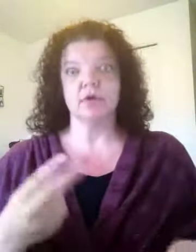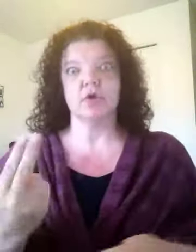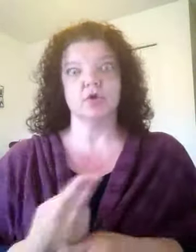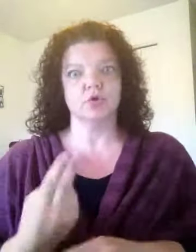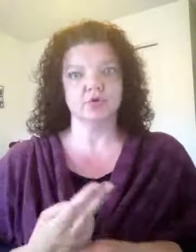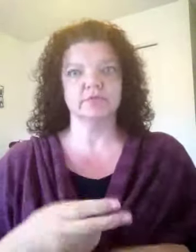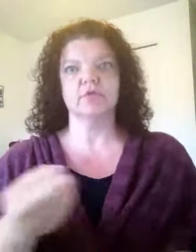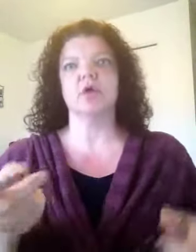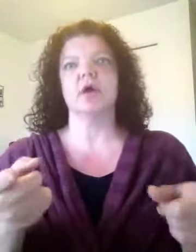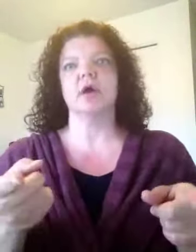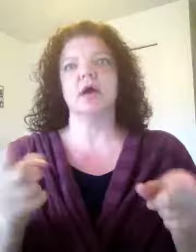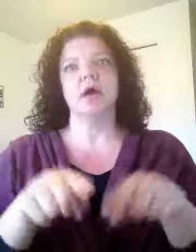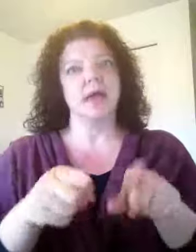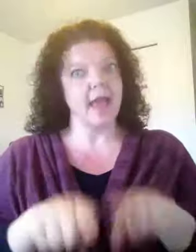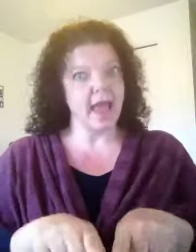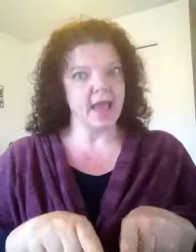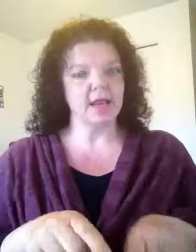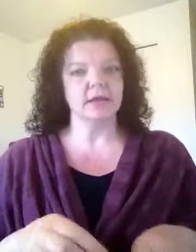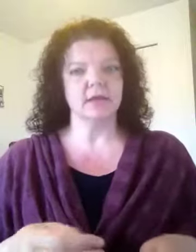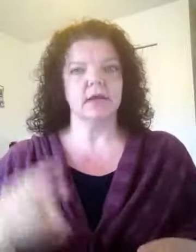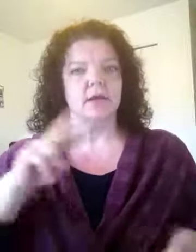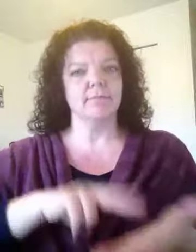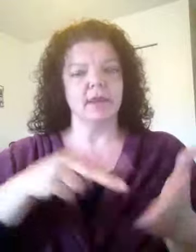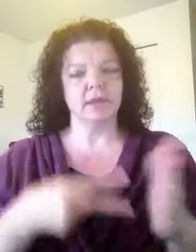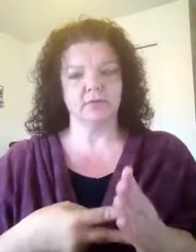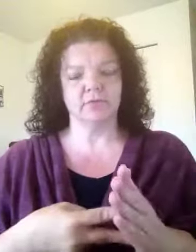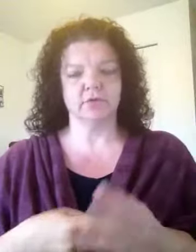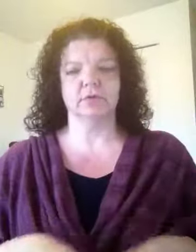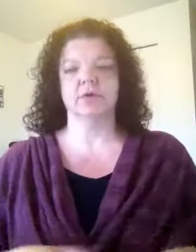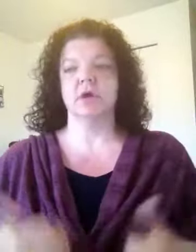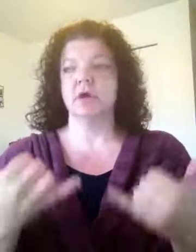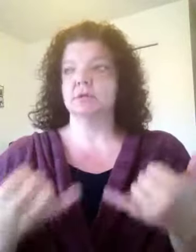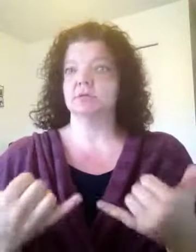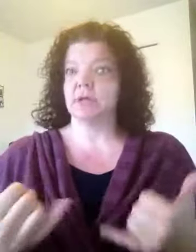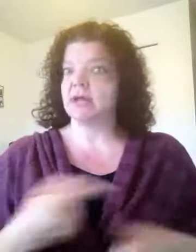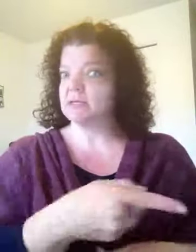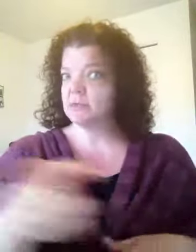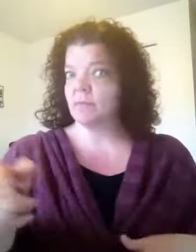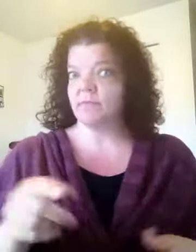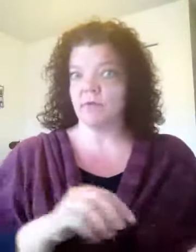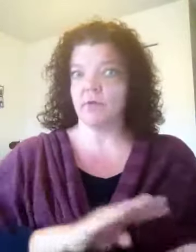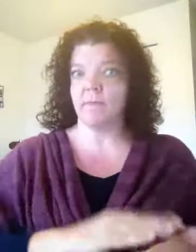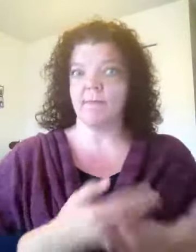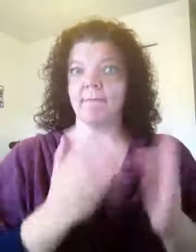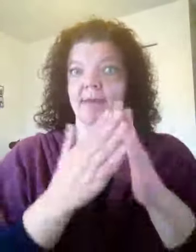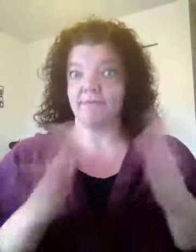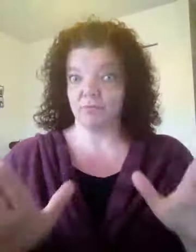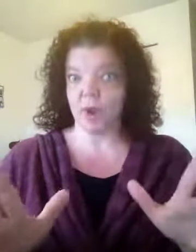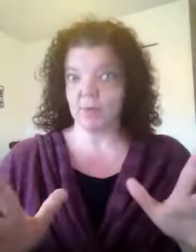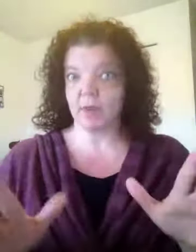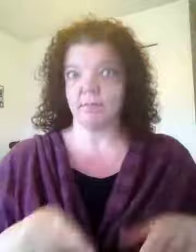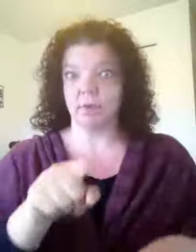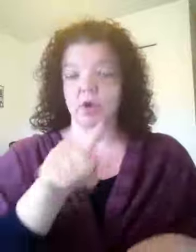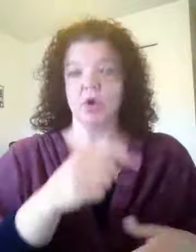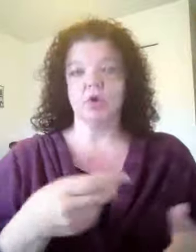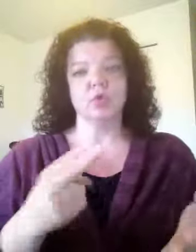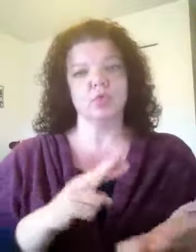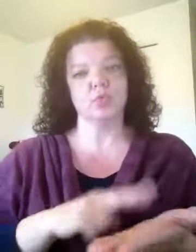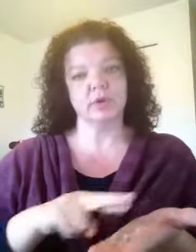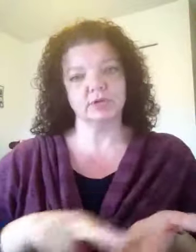research. Today some of you will probably wrap up your research and move into the landmark part. So the next two are about those. It says, I can identify